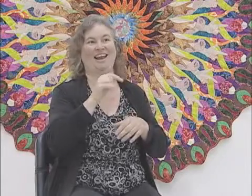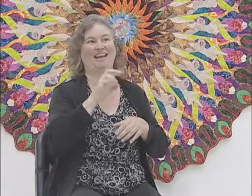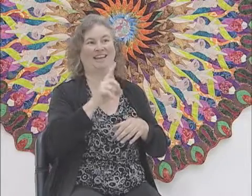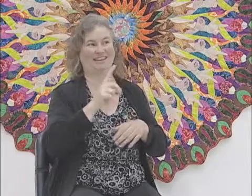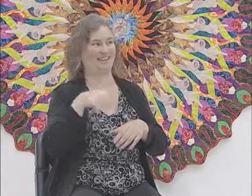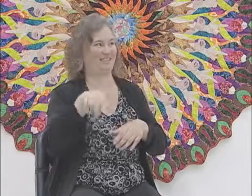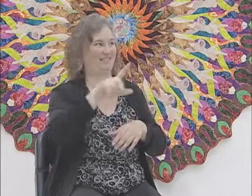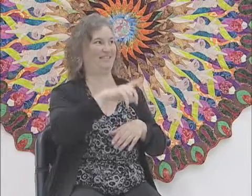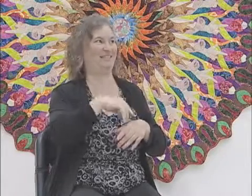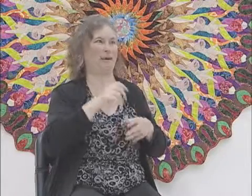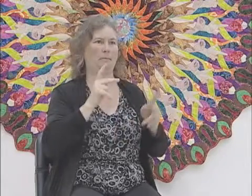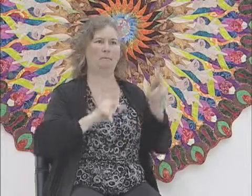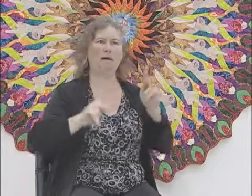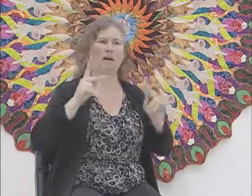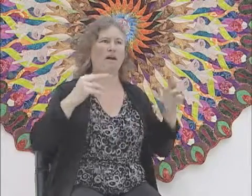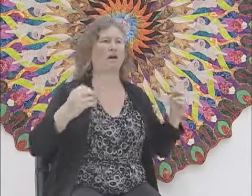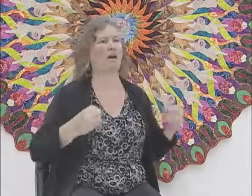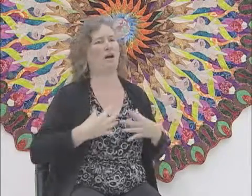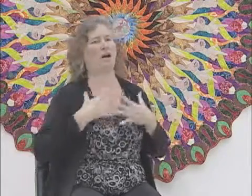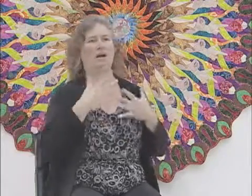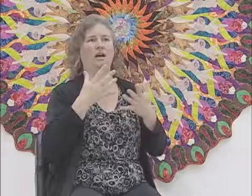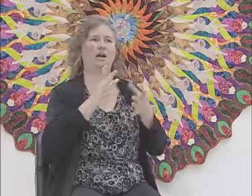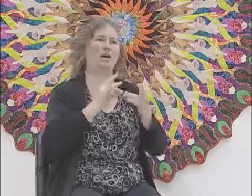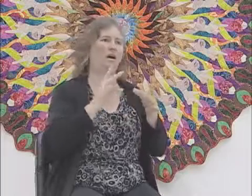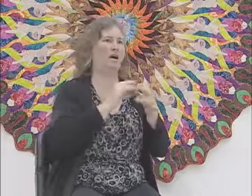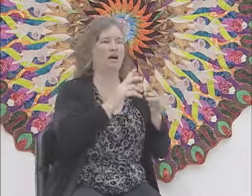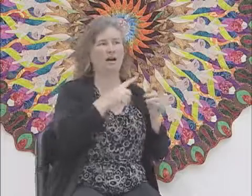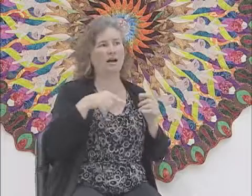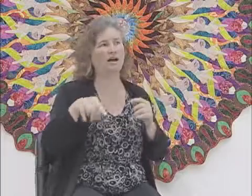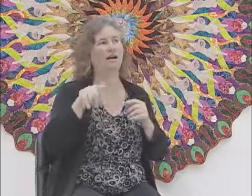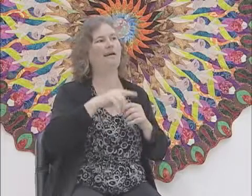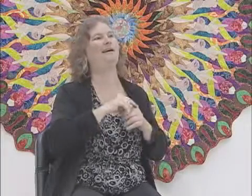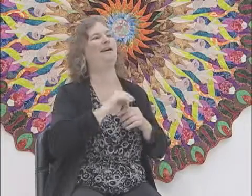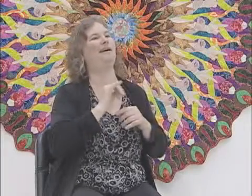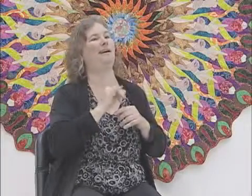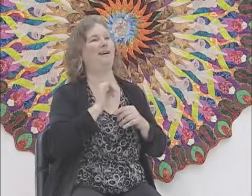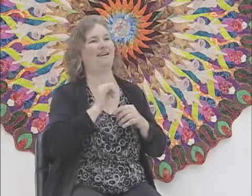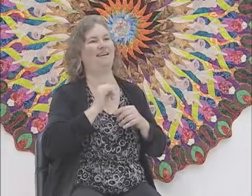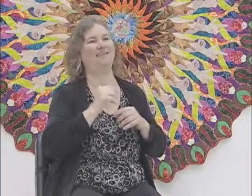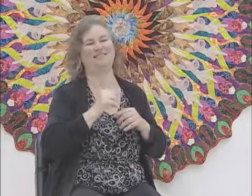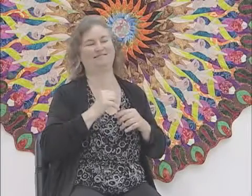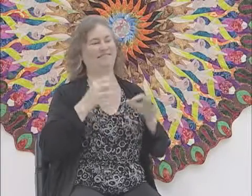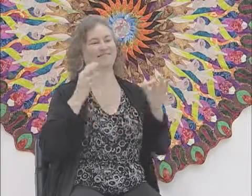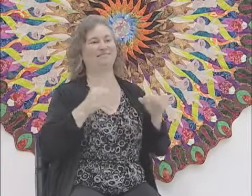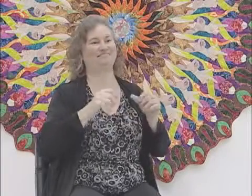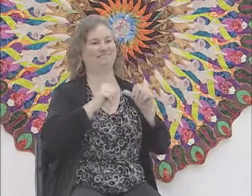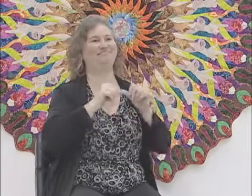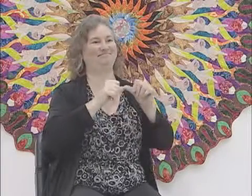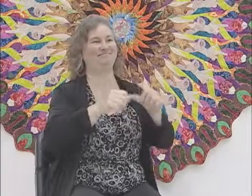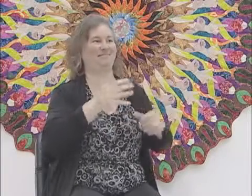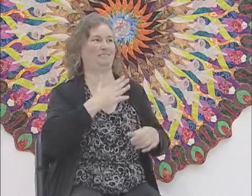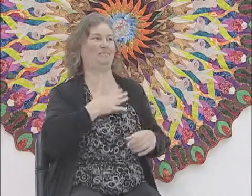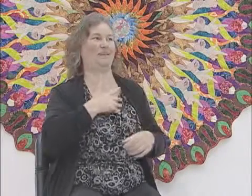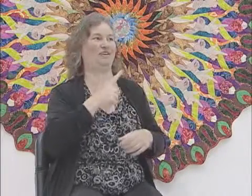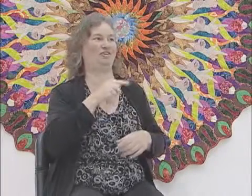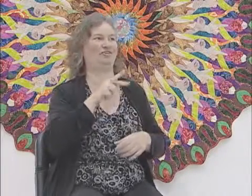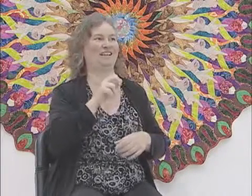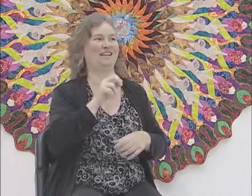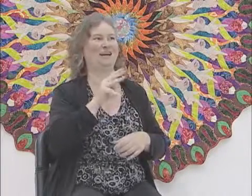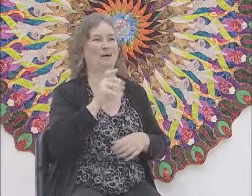My first showing in an art gallery was here at NTID, and people were so excited. I had such great feedback from them. And that's when I decided